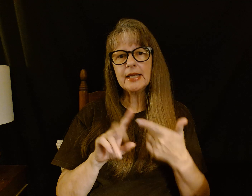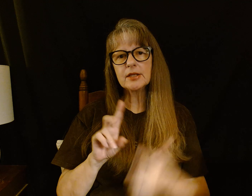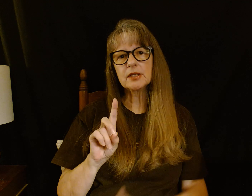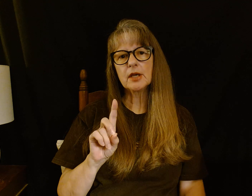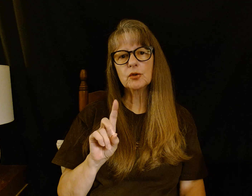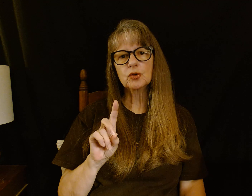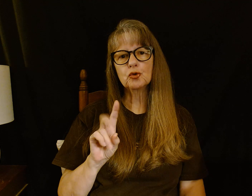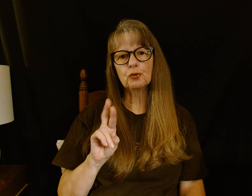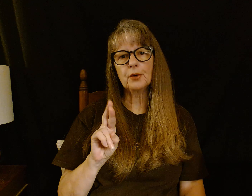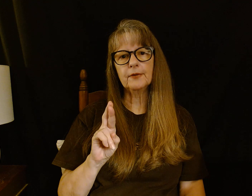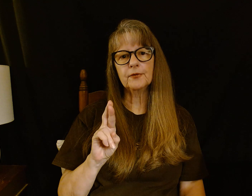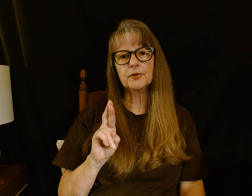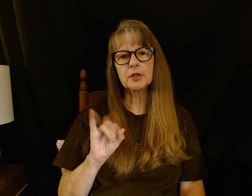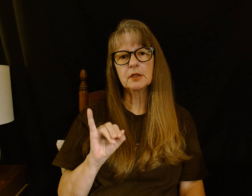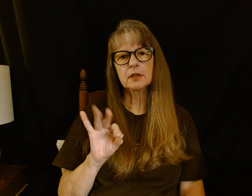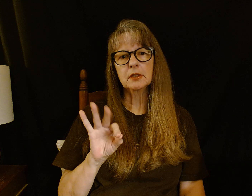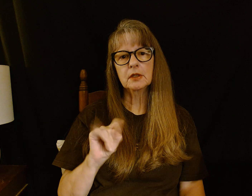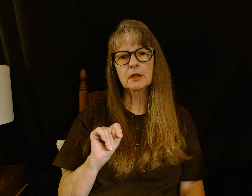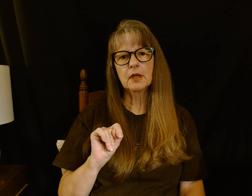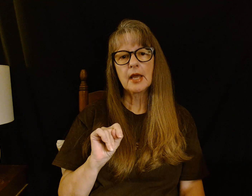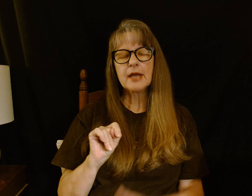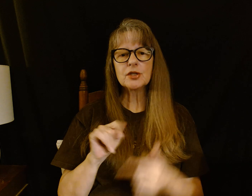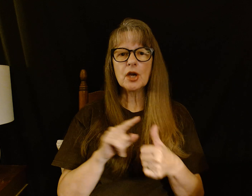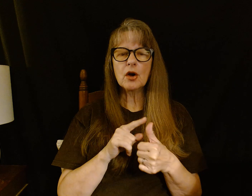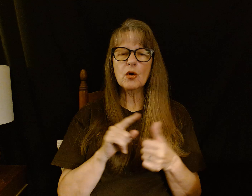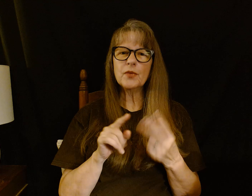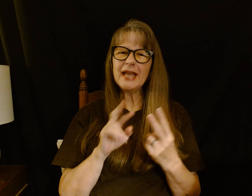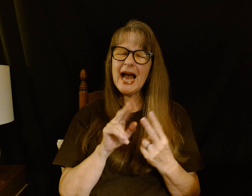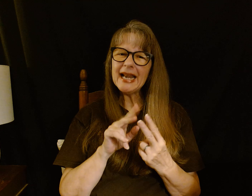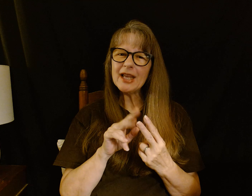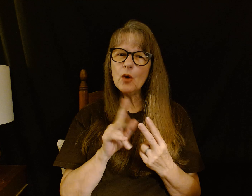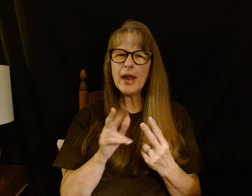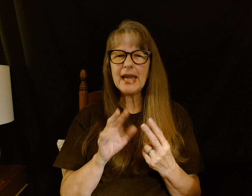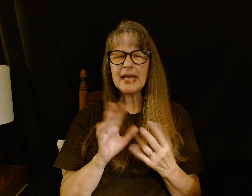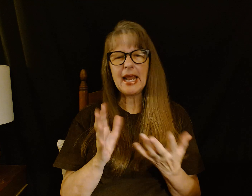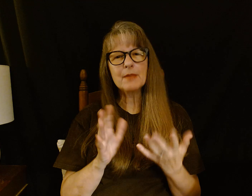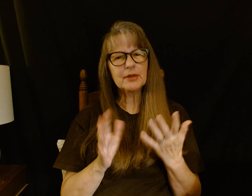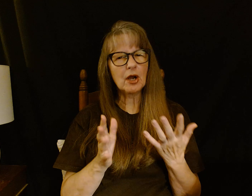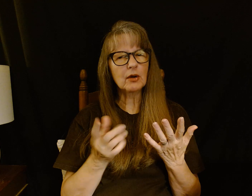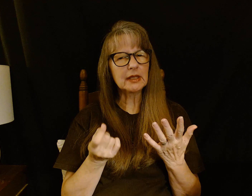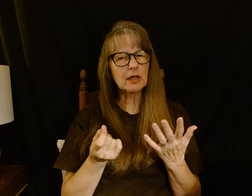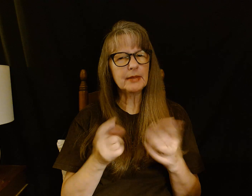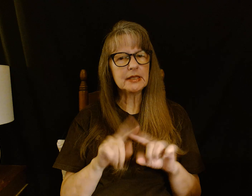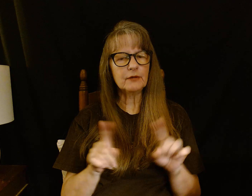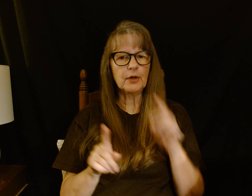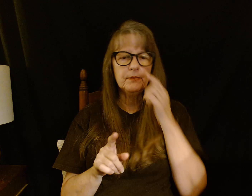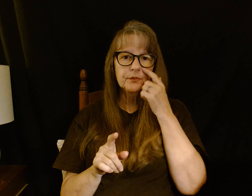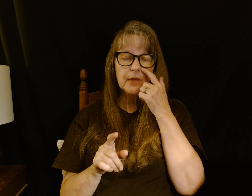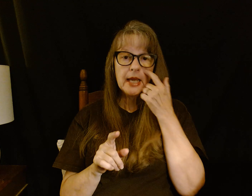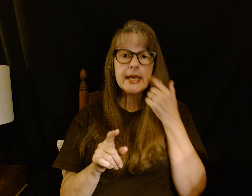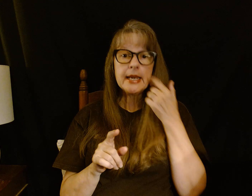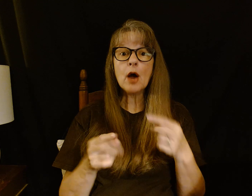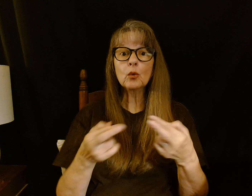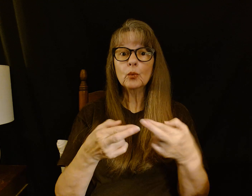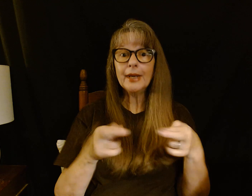is drift. So they kind of go hand in hand, but they are a little bit different. Now,